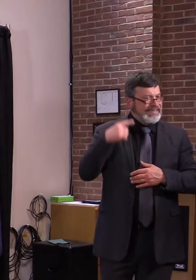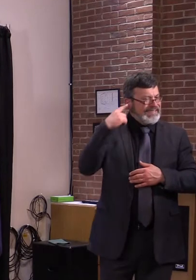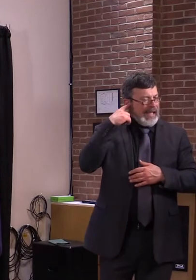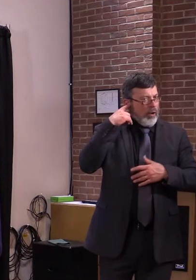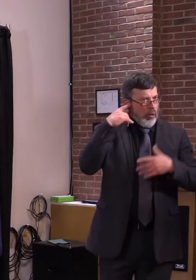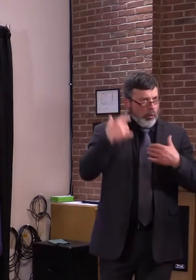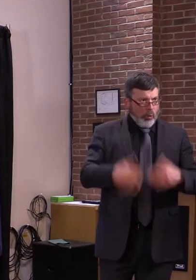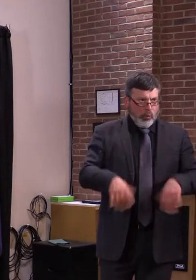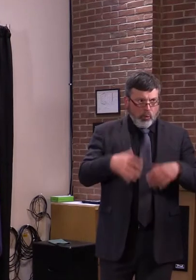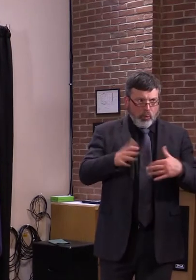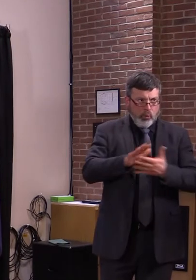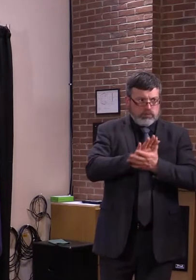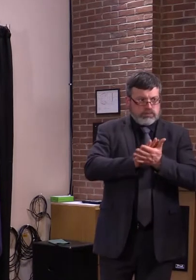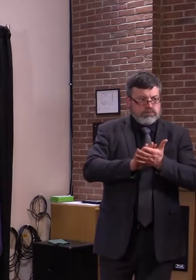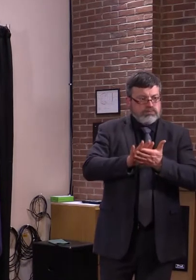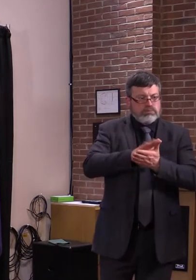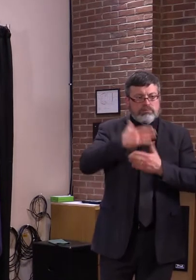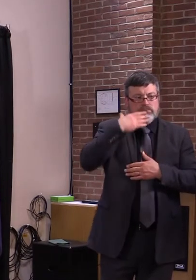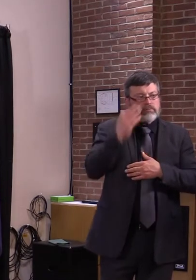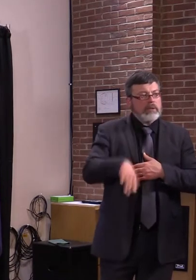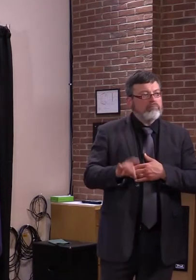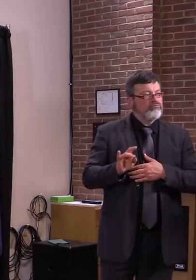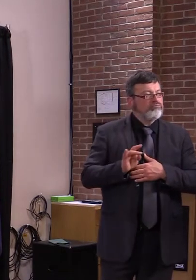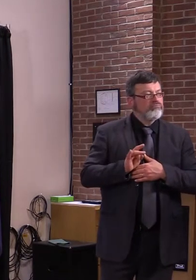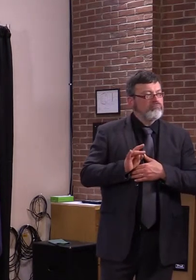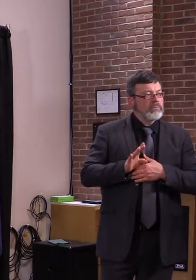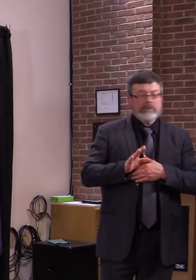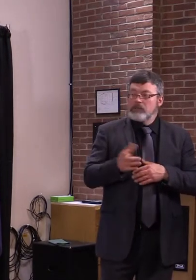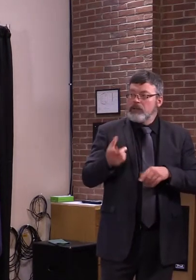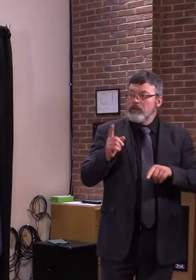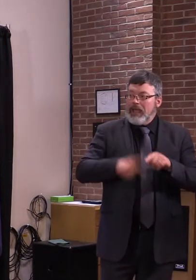Governor, I beg your